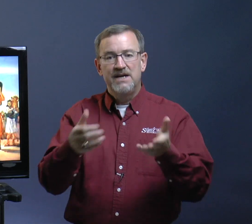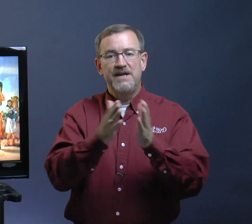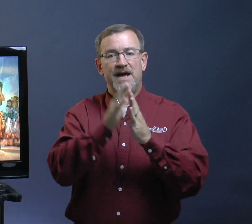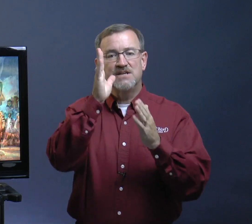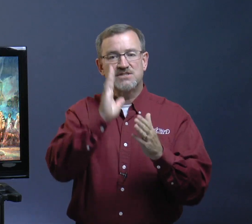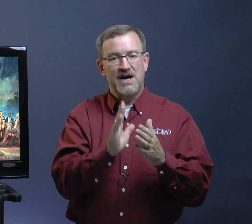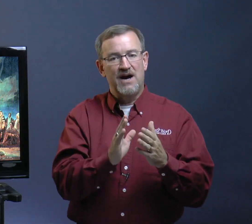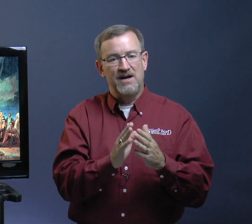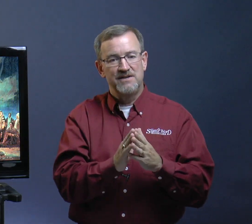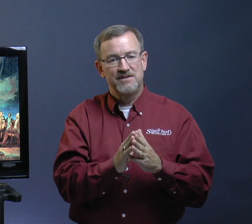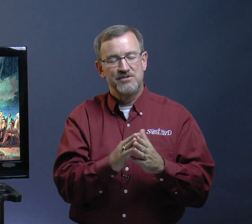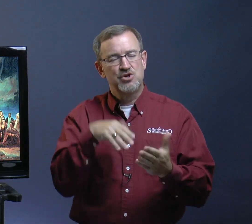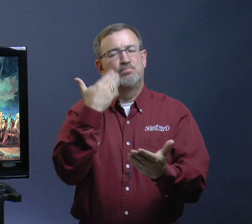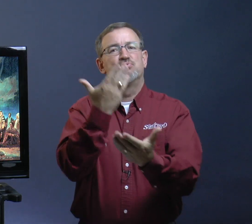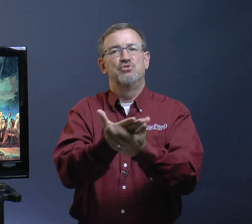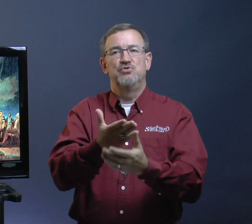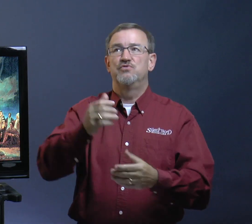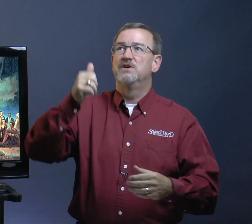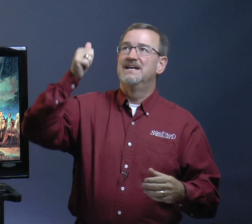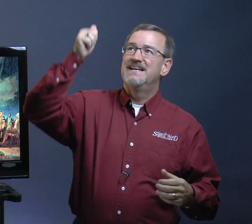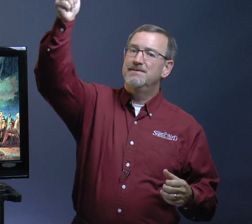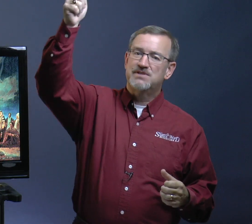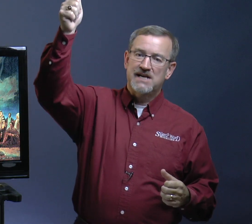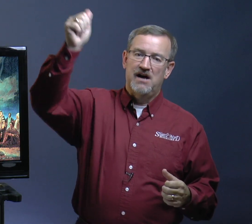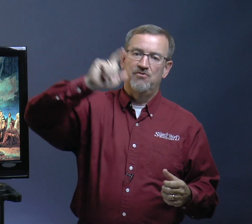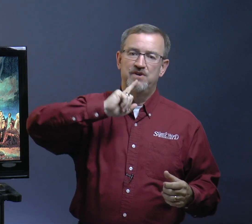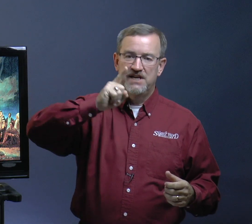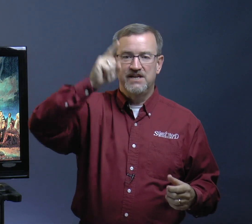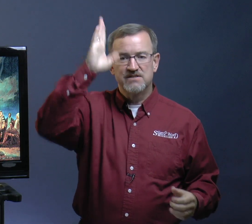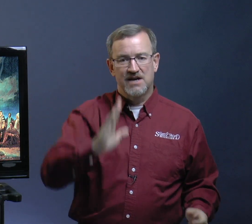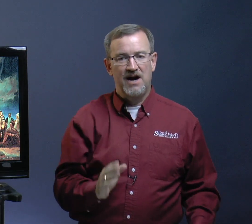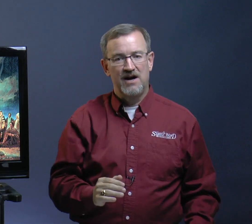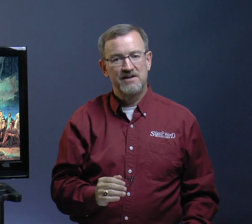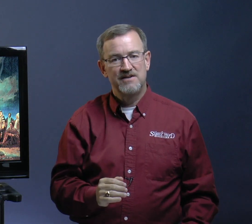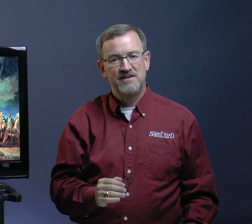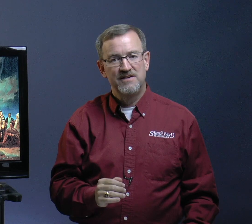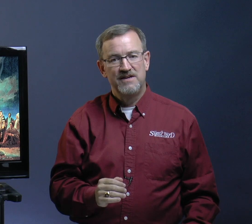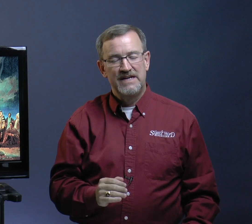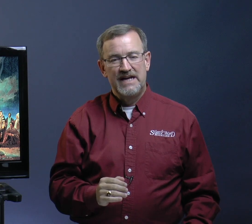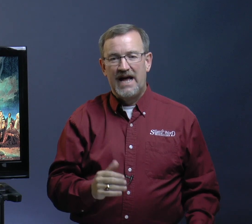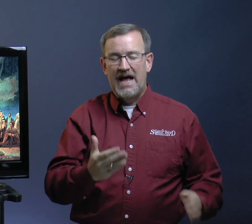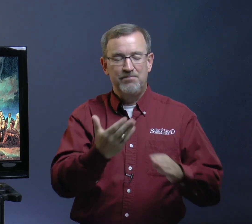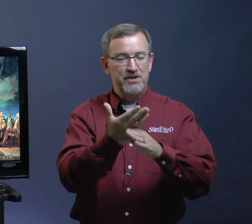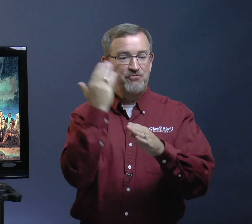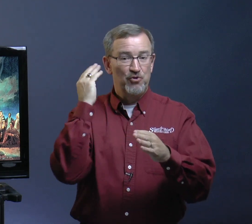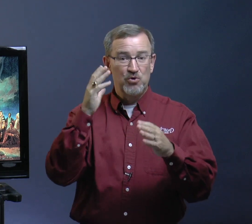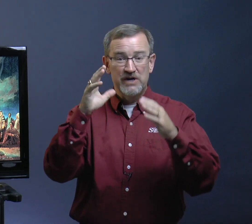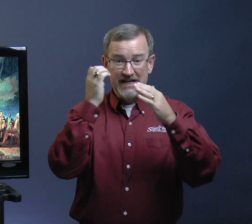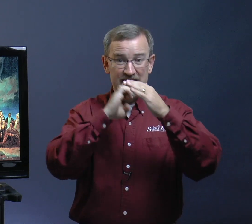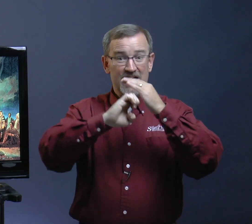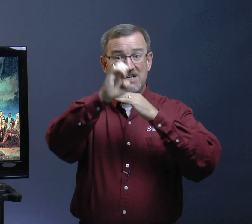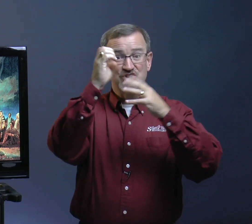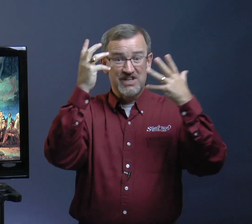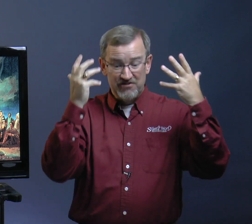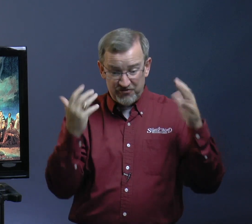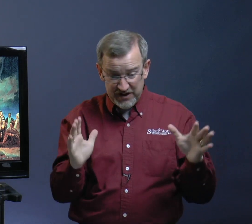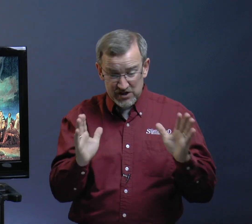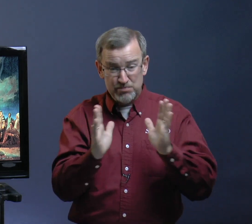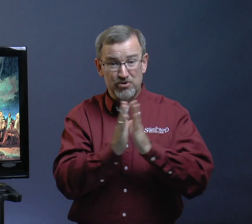He asks God to prove himself he is God. And before Elijah can finish